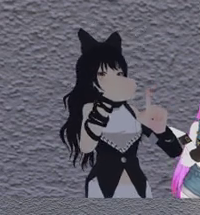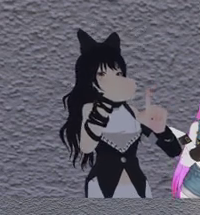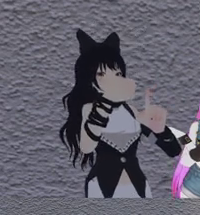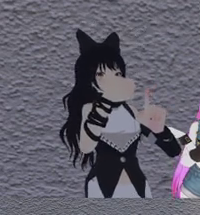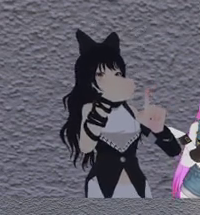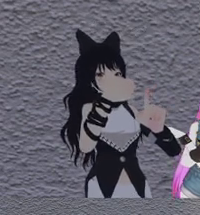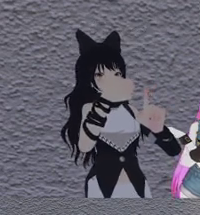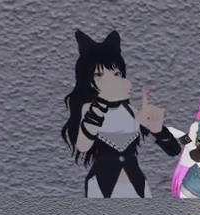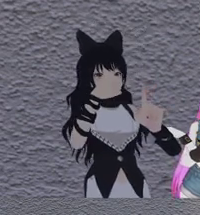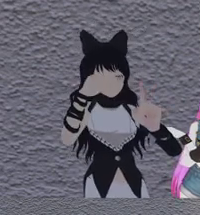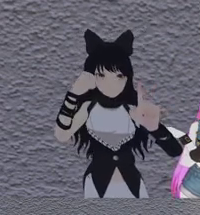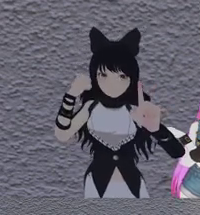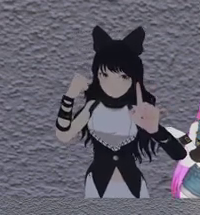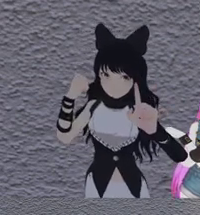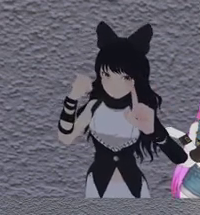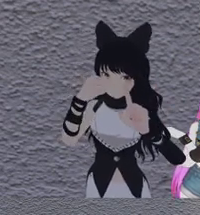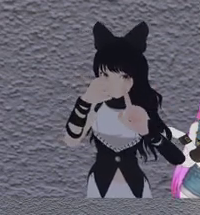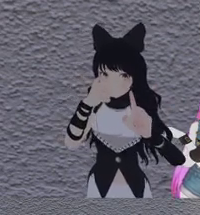Hit.